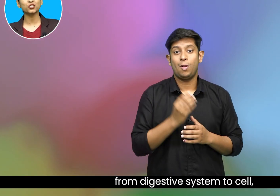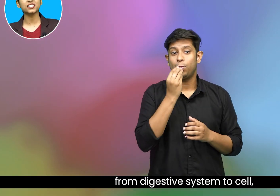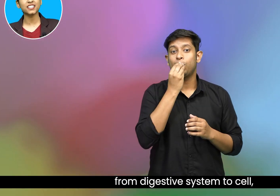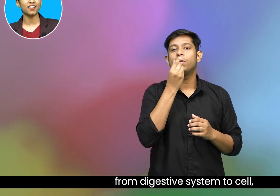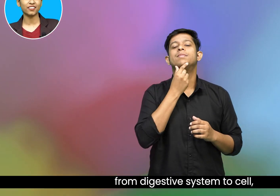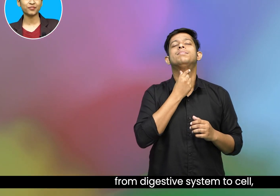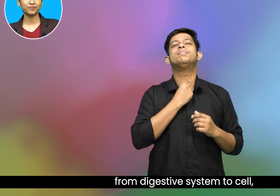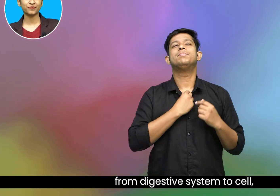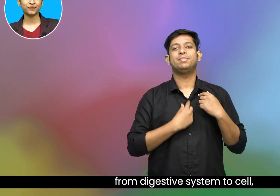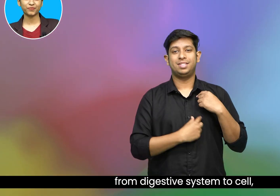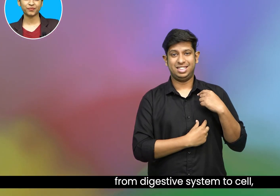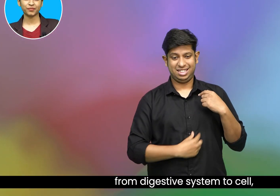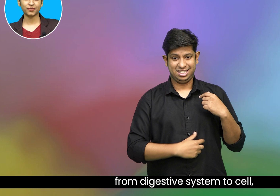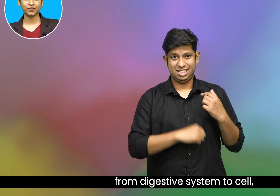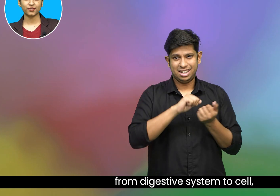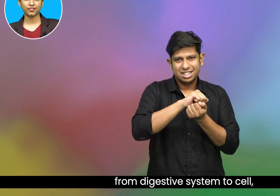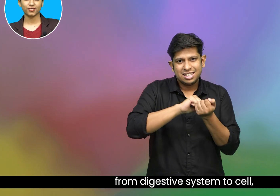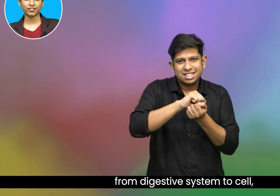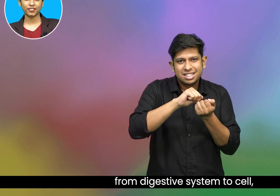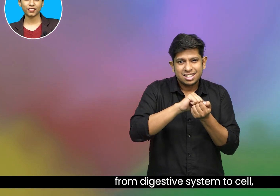system to cell,